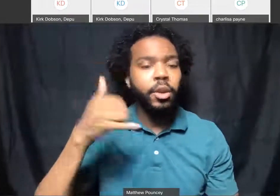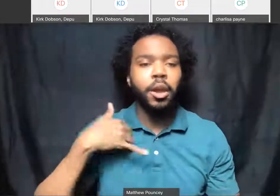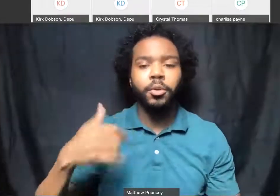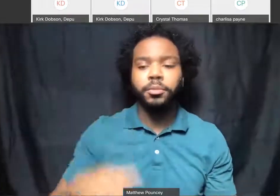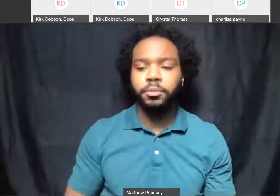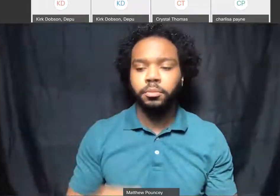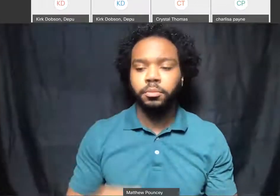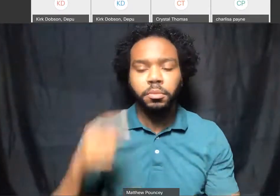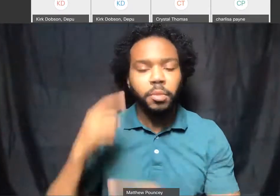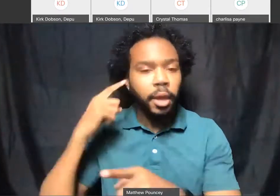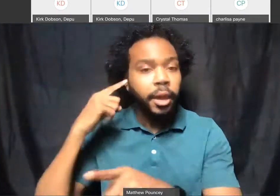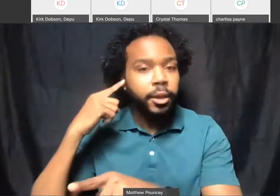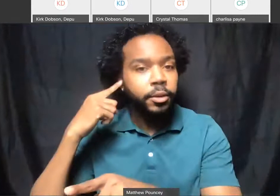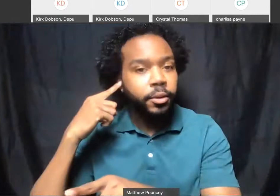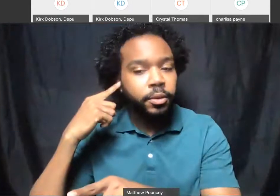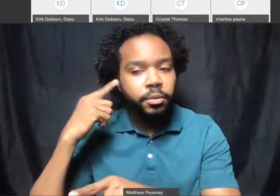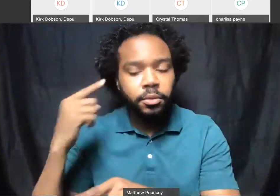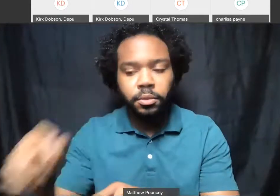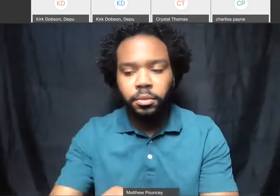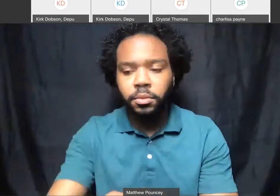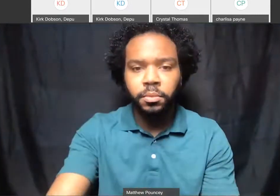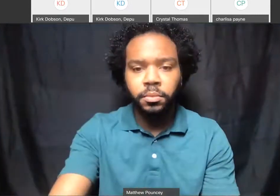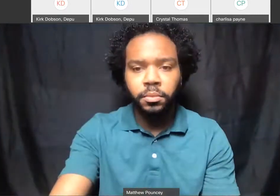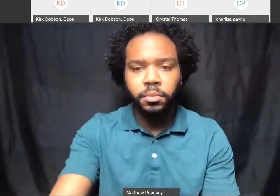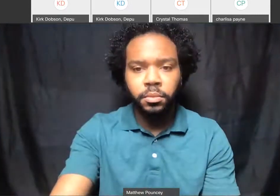Andy, can you speak please, just to see if he can hear you as well?